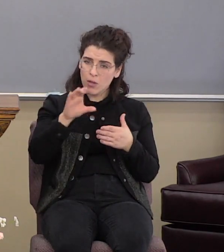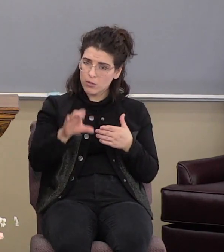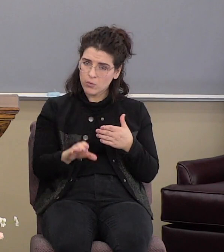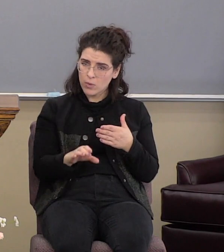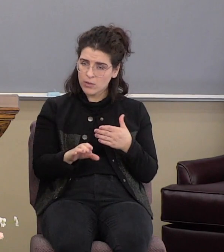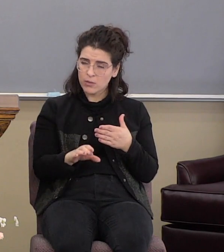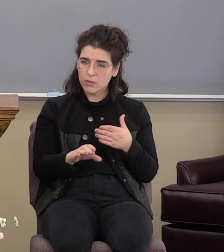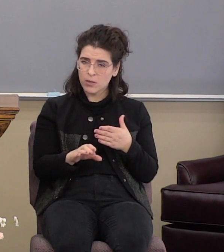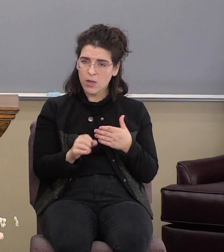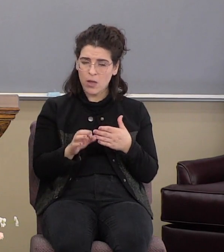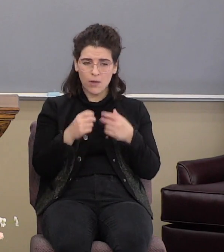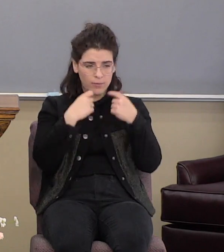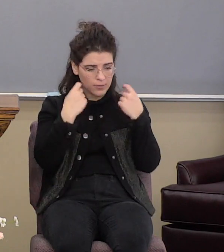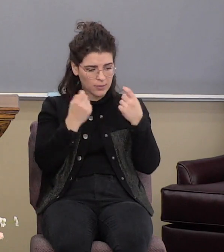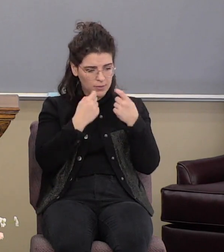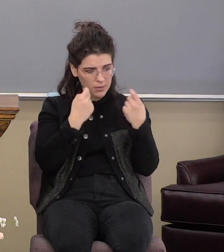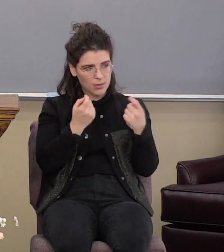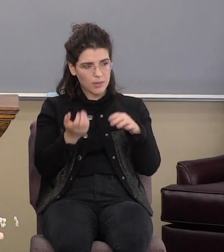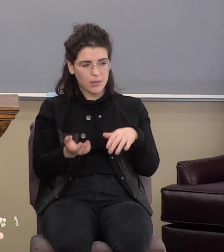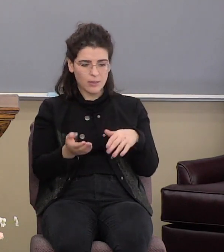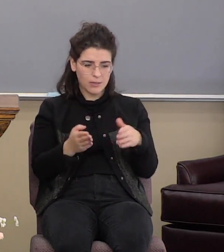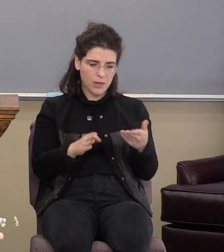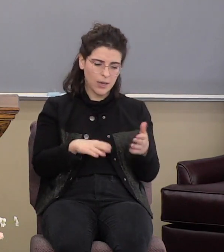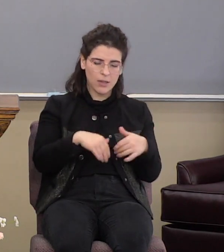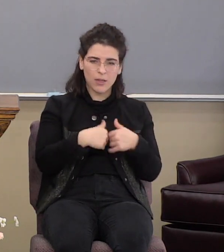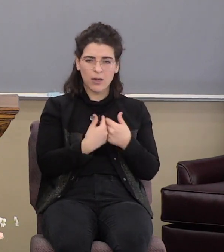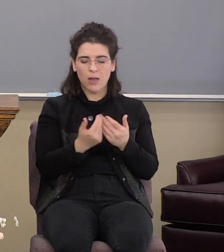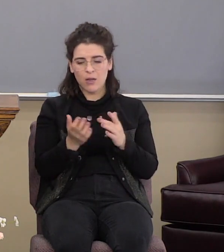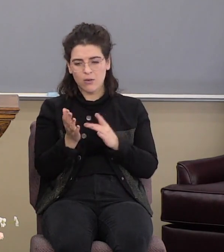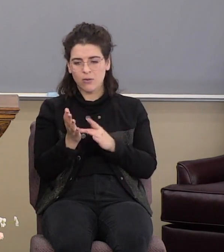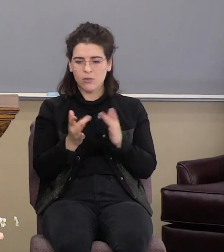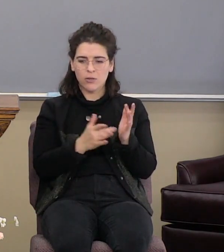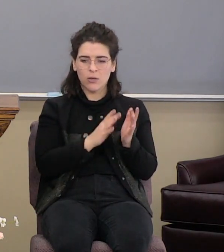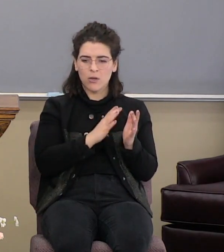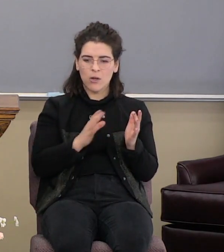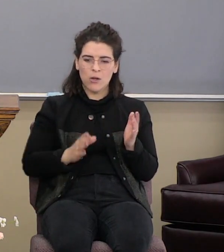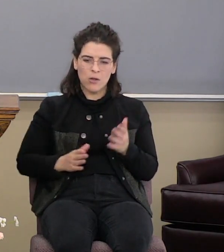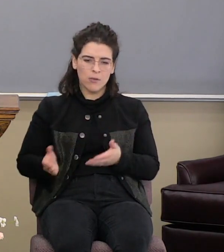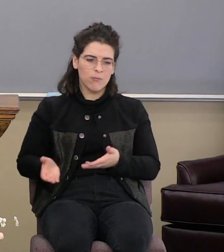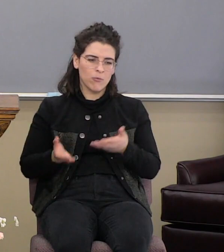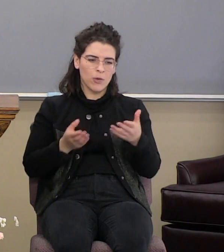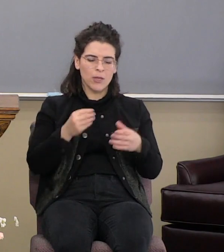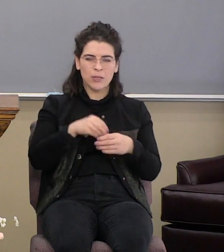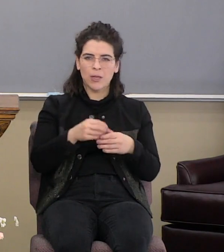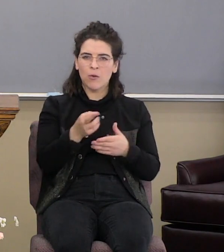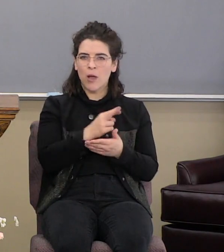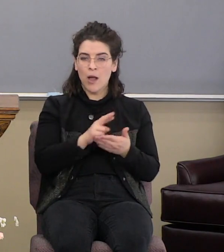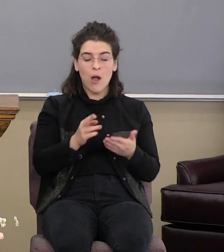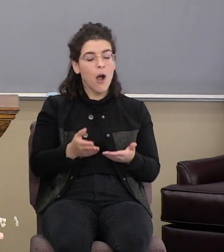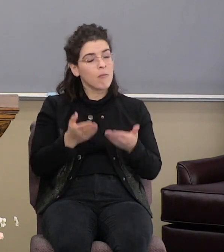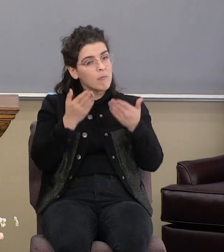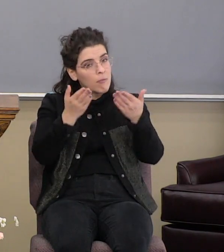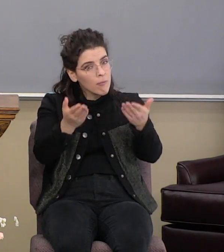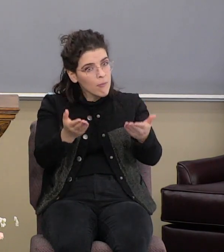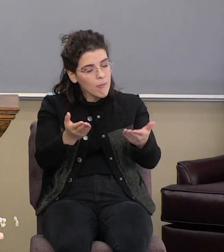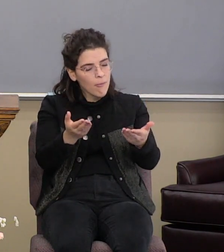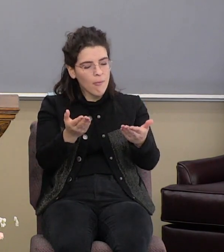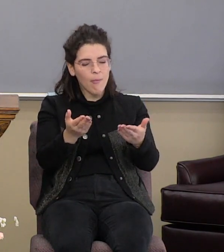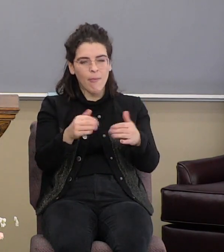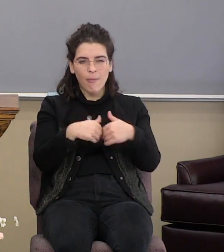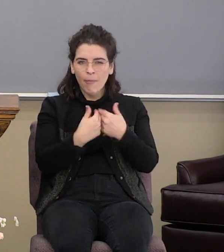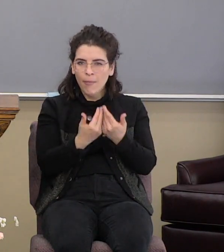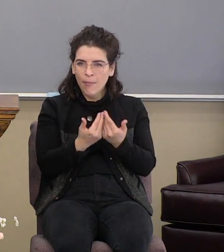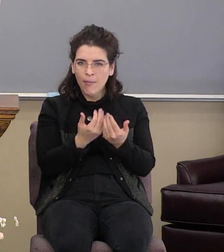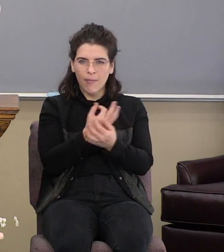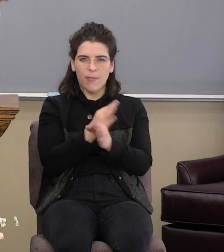consequences of sin and death and how Jesus brings in righteousness and offers it, by the way, as a free